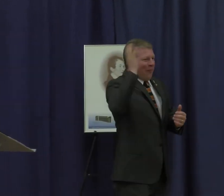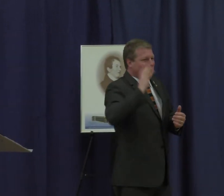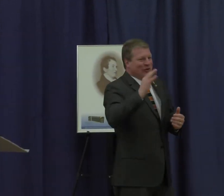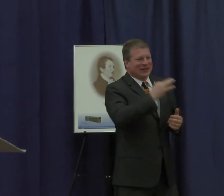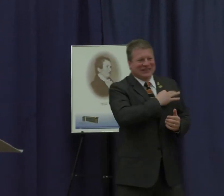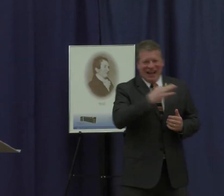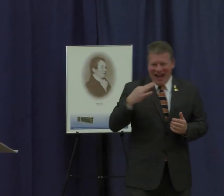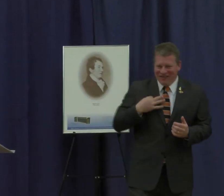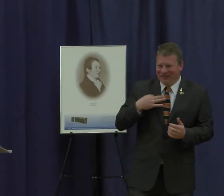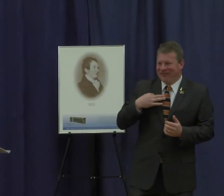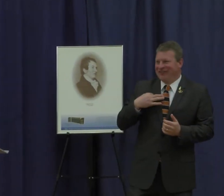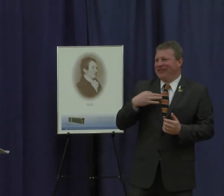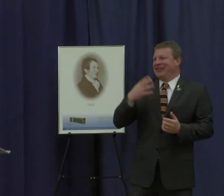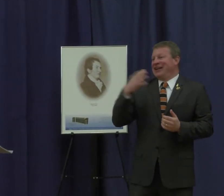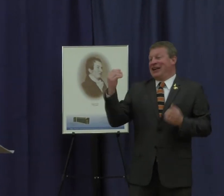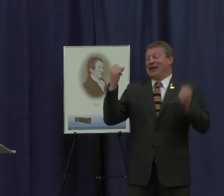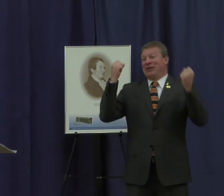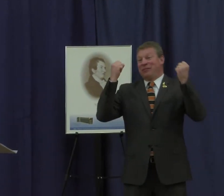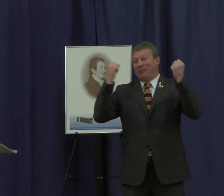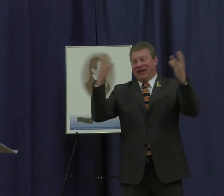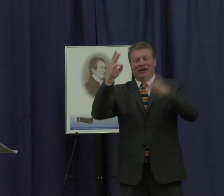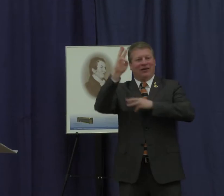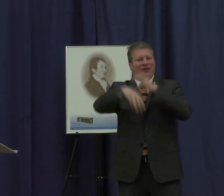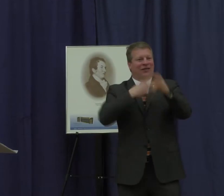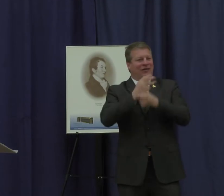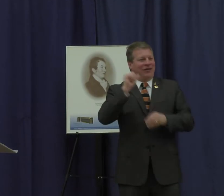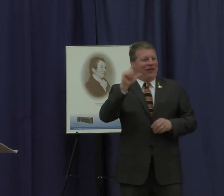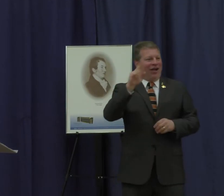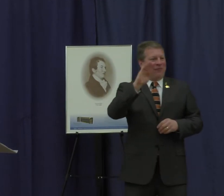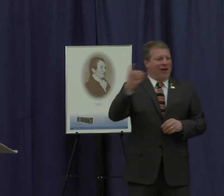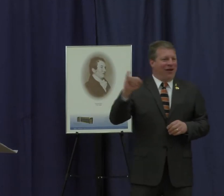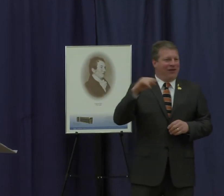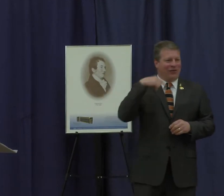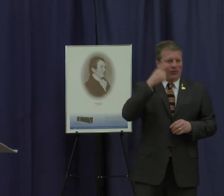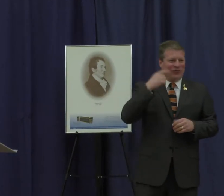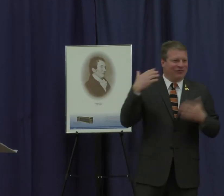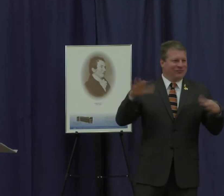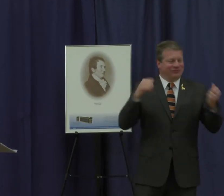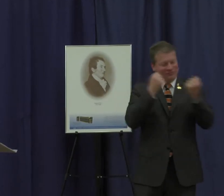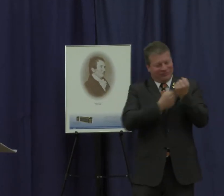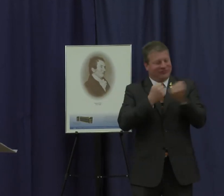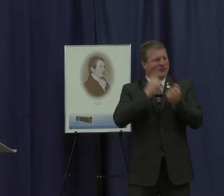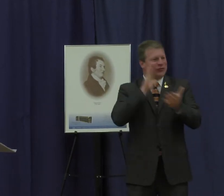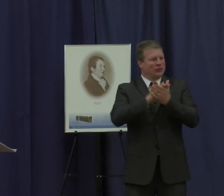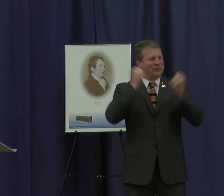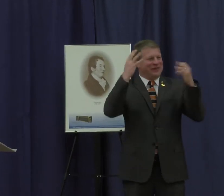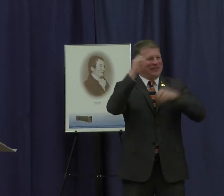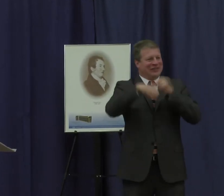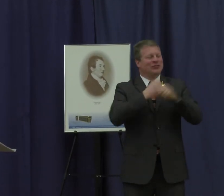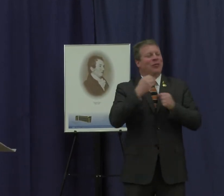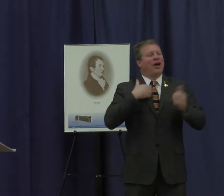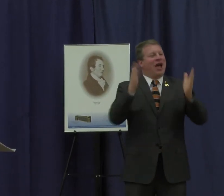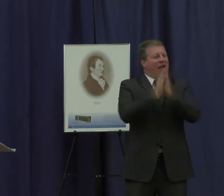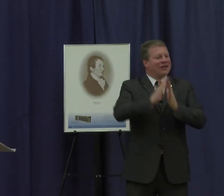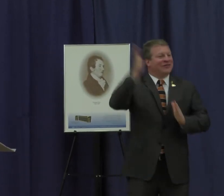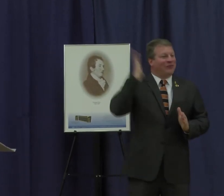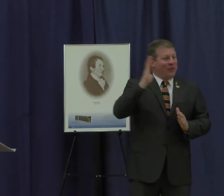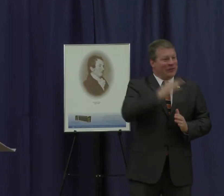We have many former staff members and many alumni who have been very supportive